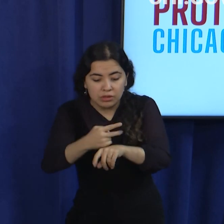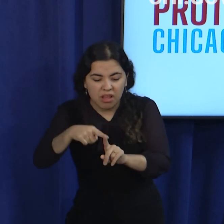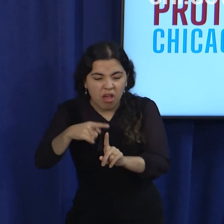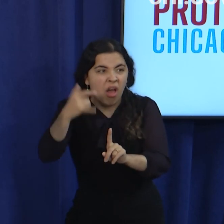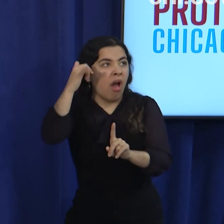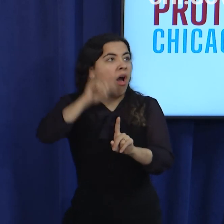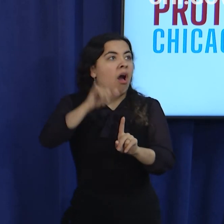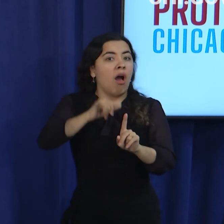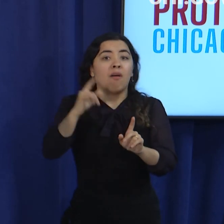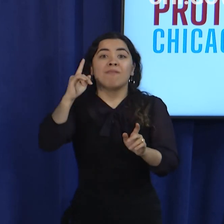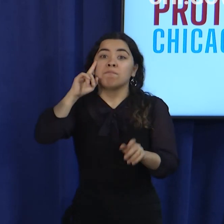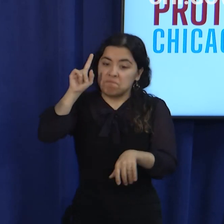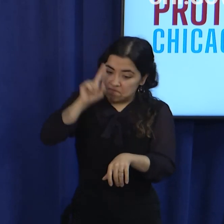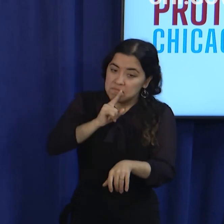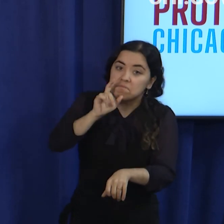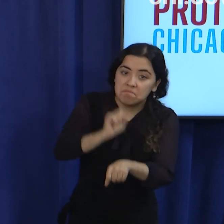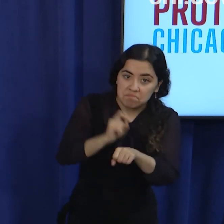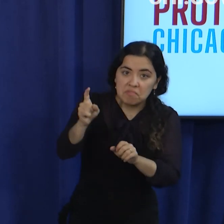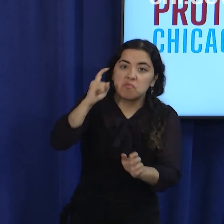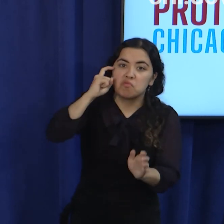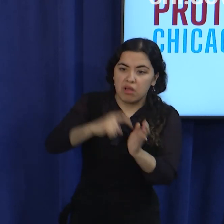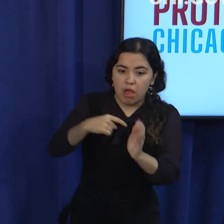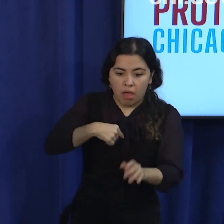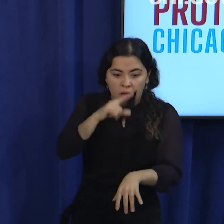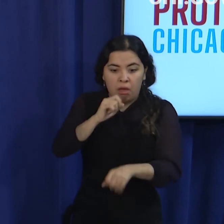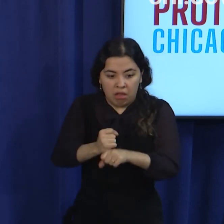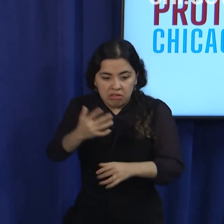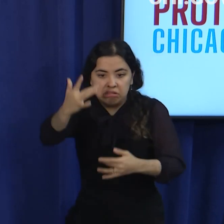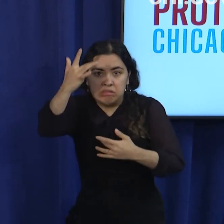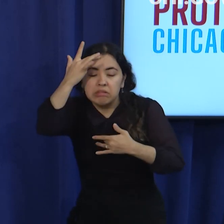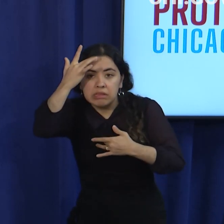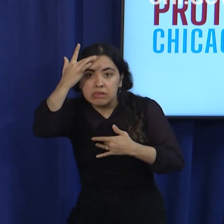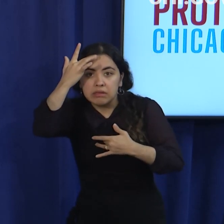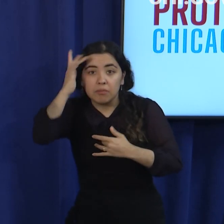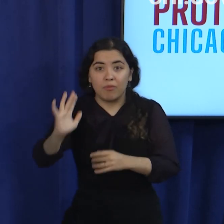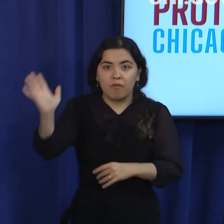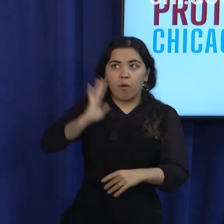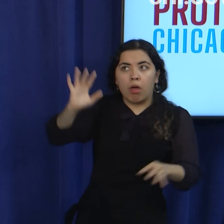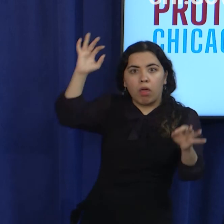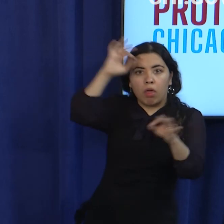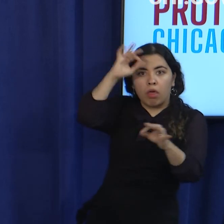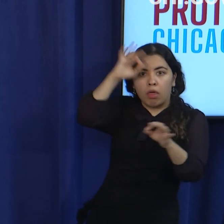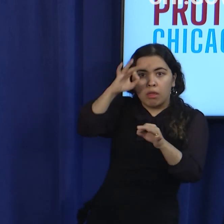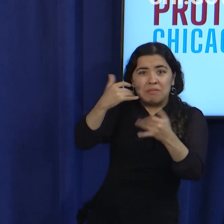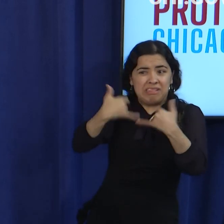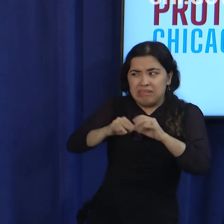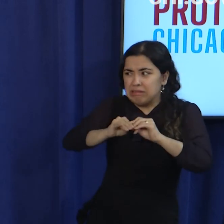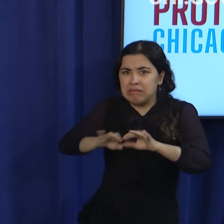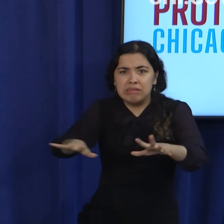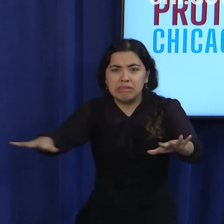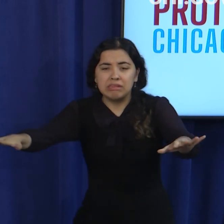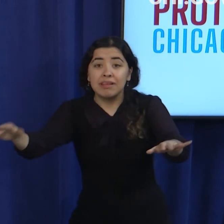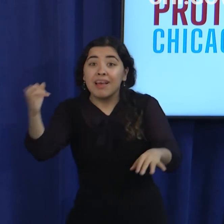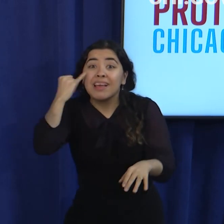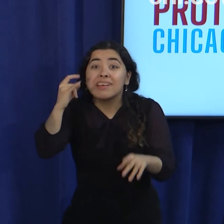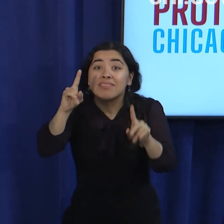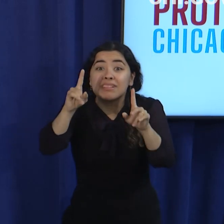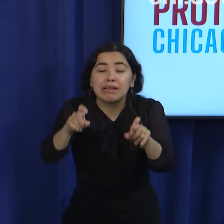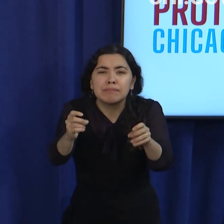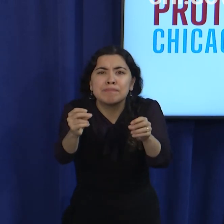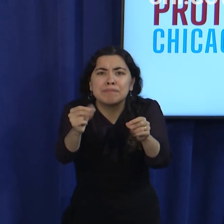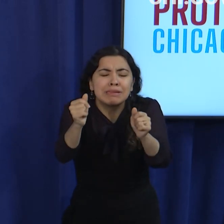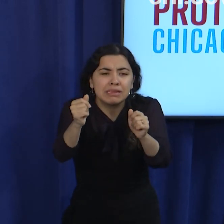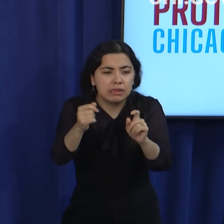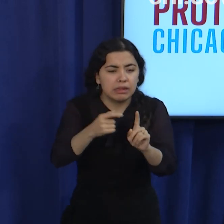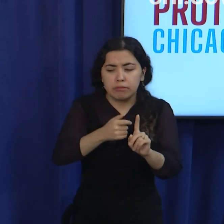to someone with COVID and they get tested right away, that test will be negative, right? And so this is why you can't just test and your